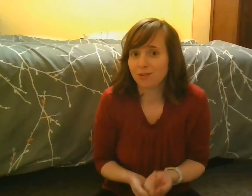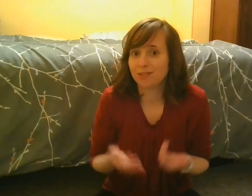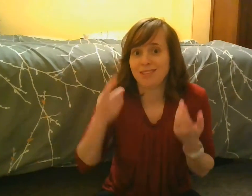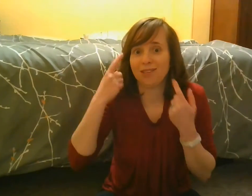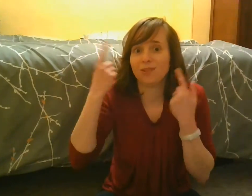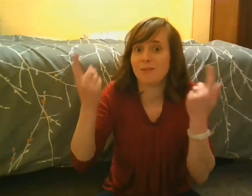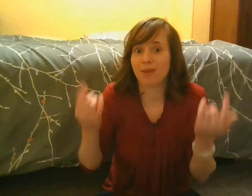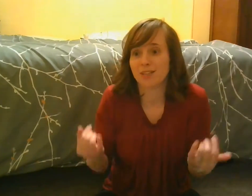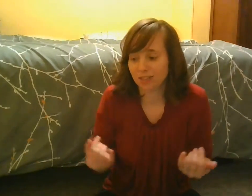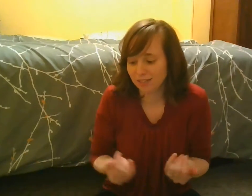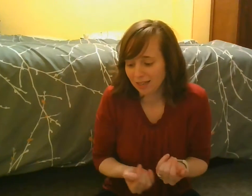can imagine.